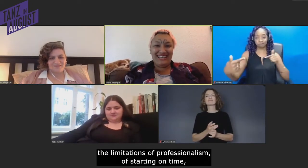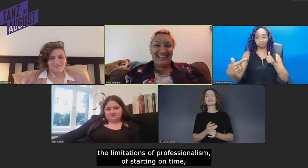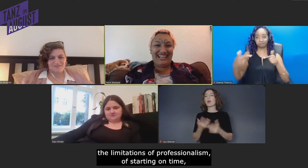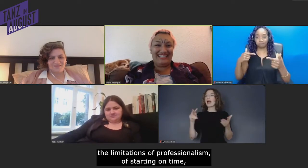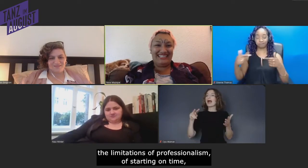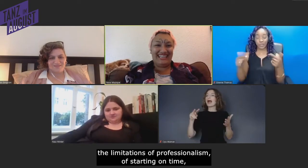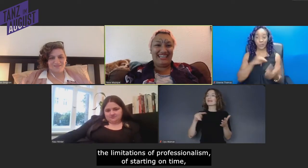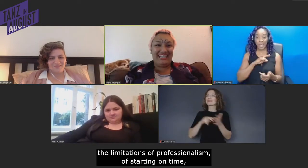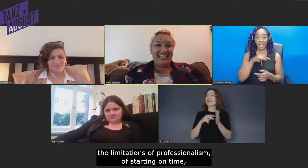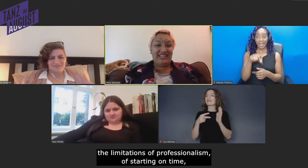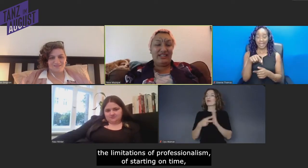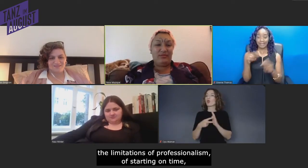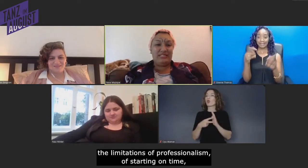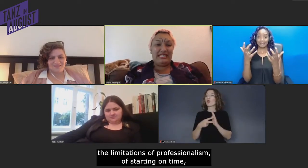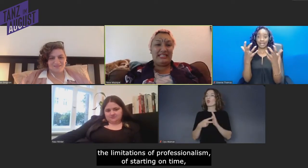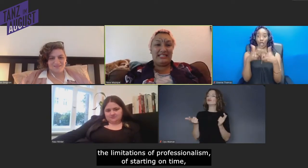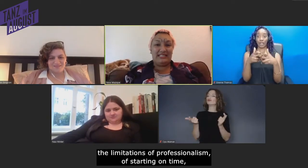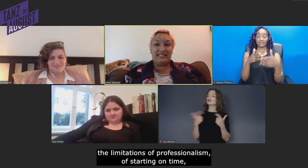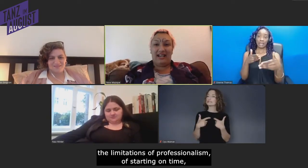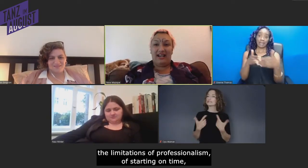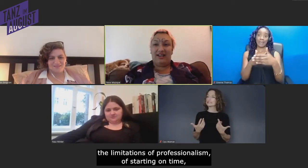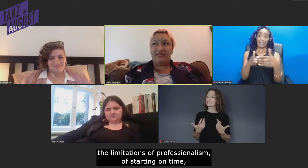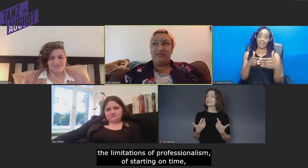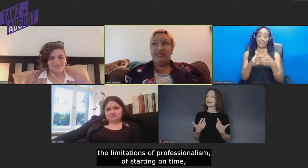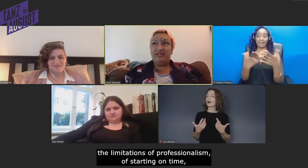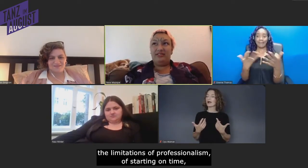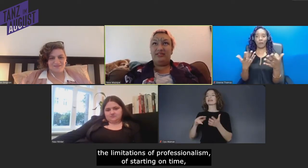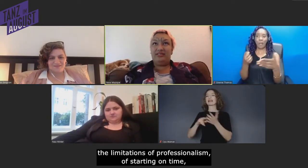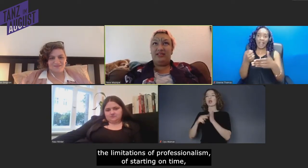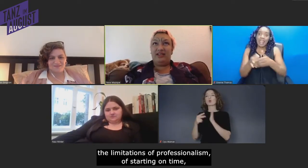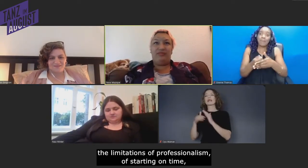technology and like the limitations of